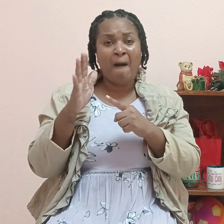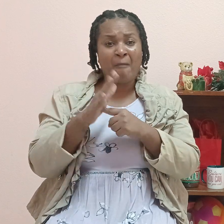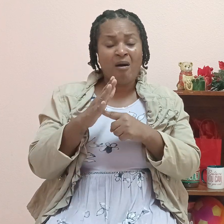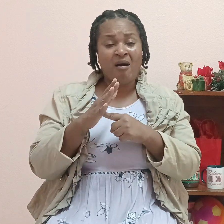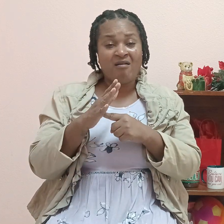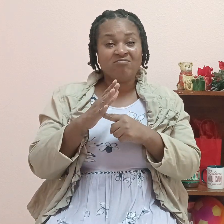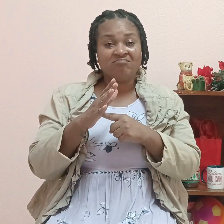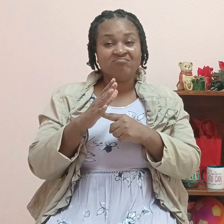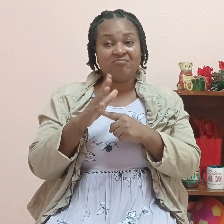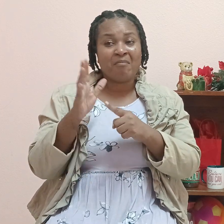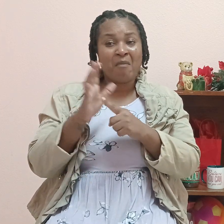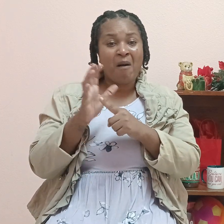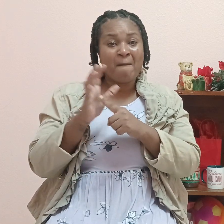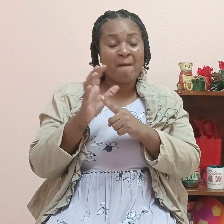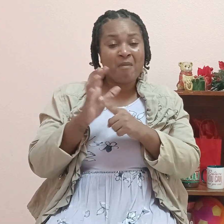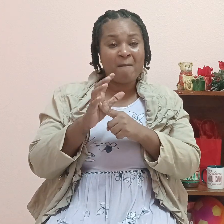Christmas made from a plant?